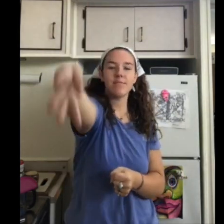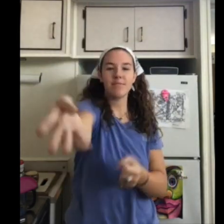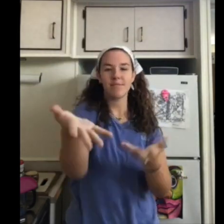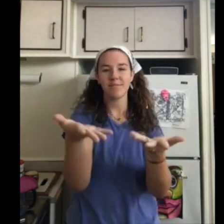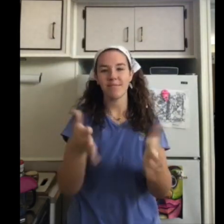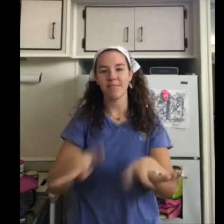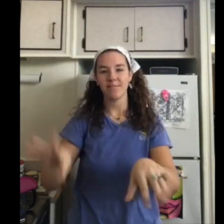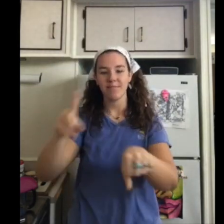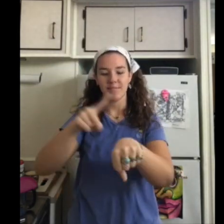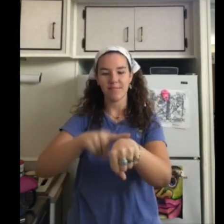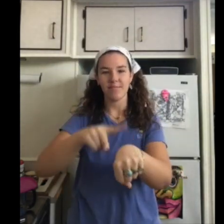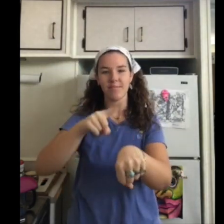time.